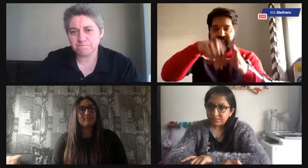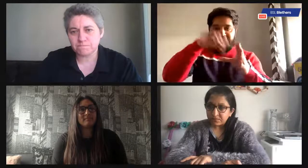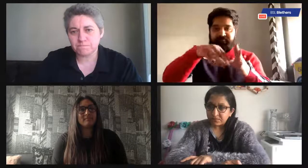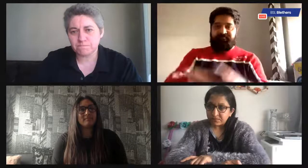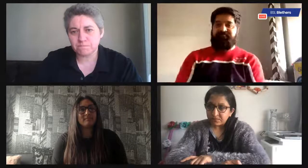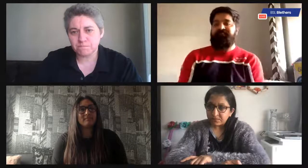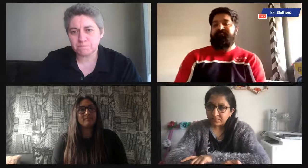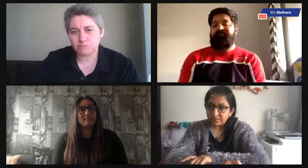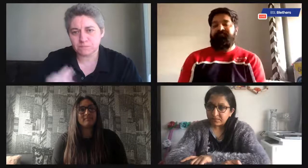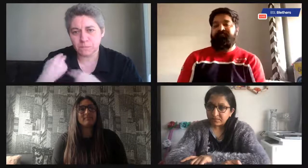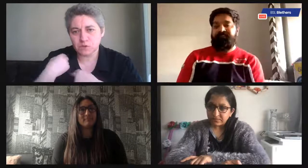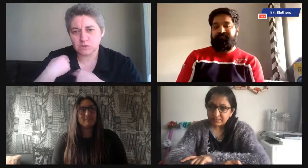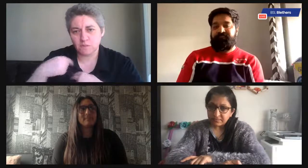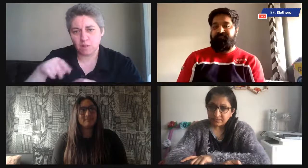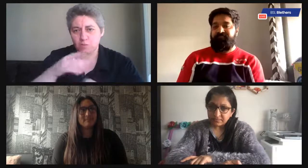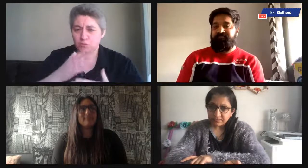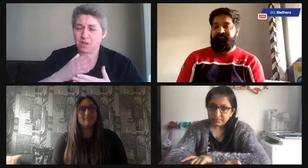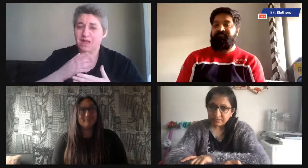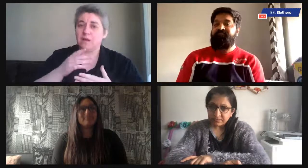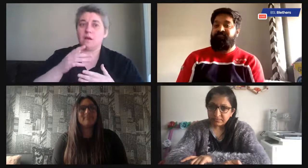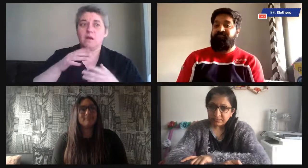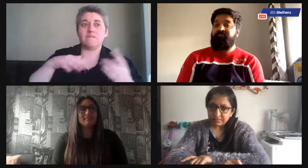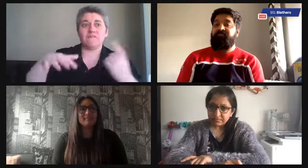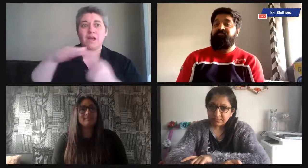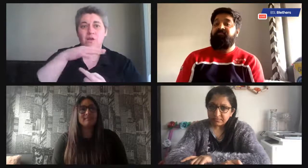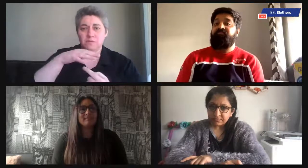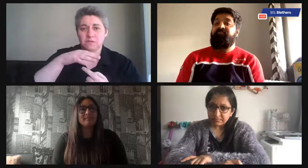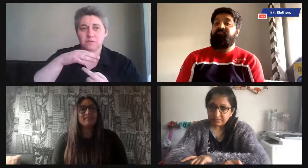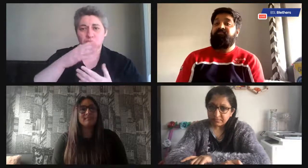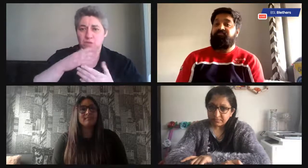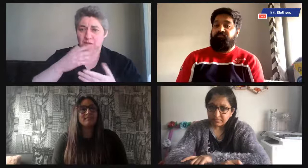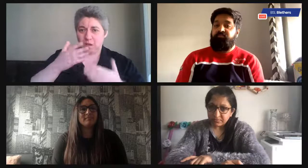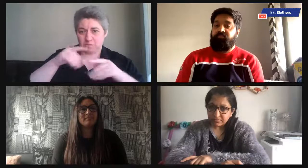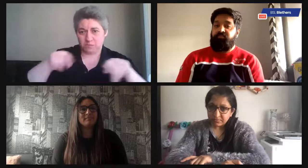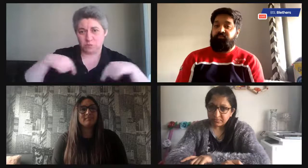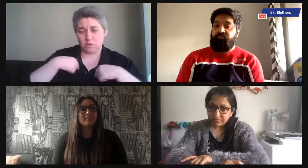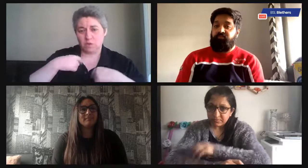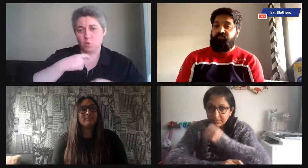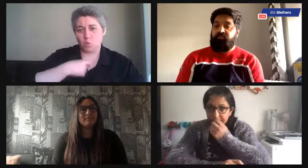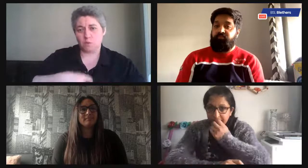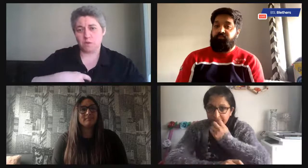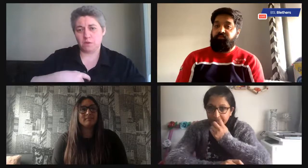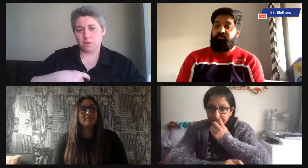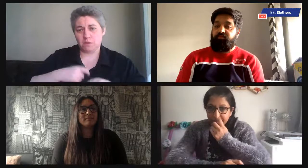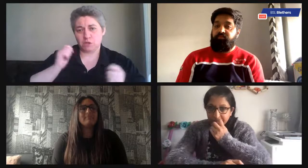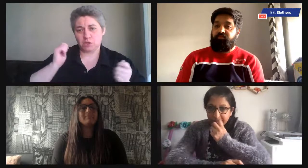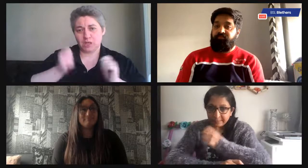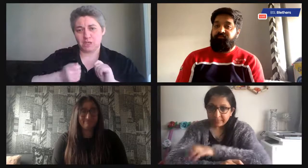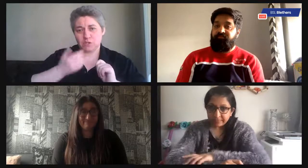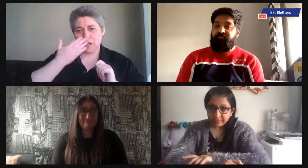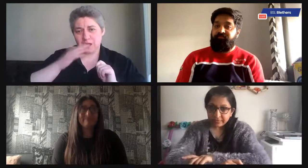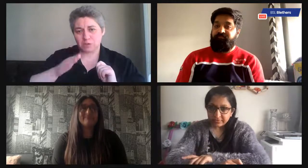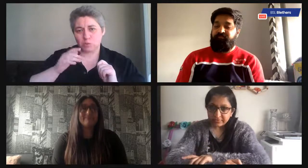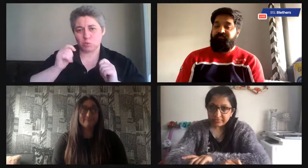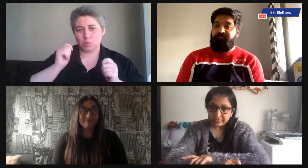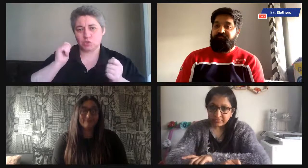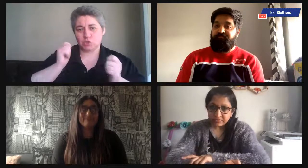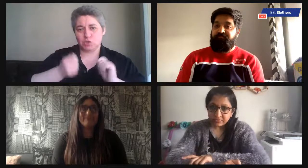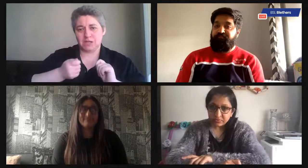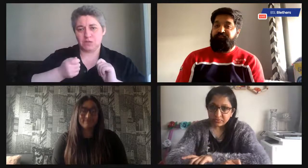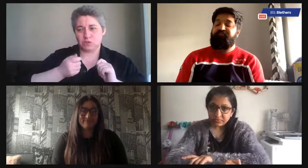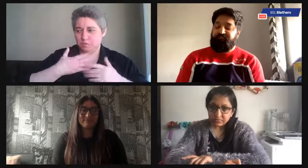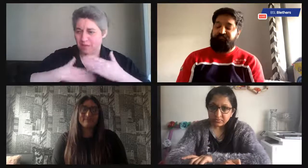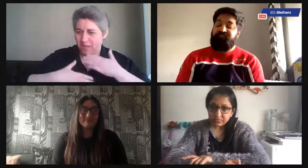behaviour so that people will start becoming used to cleaning out products and then recycling them. That